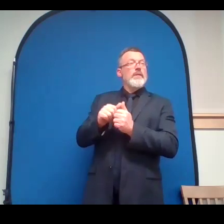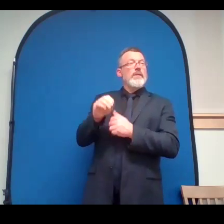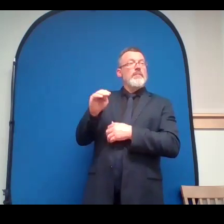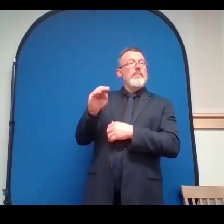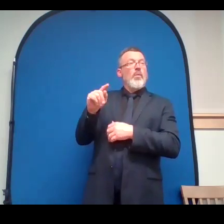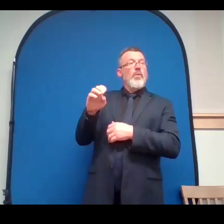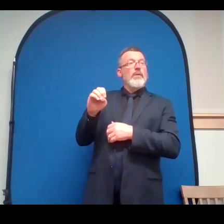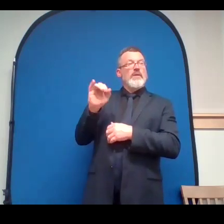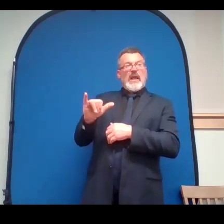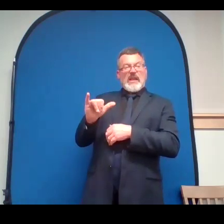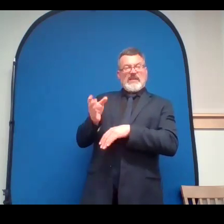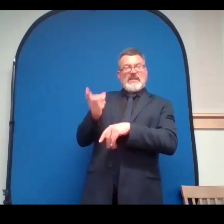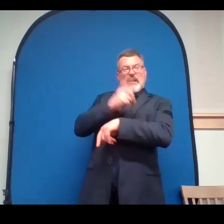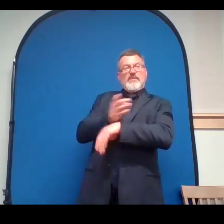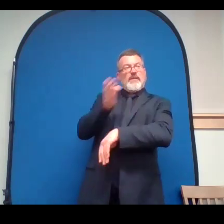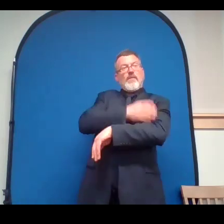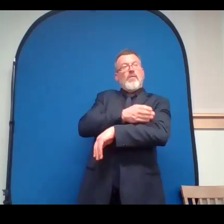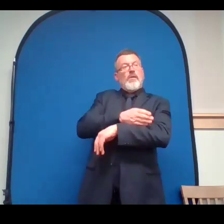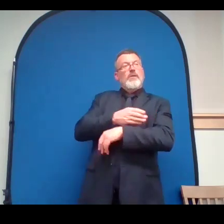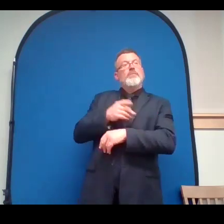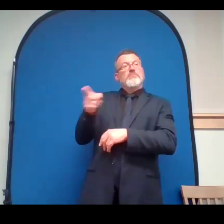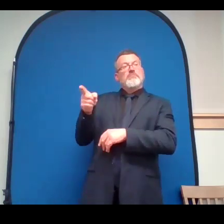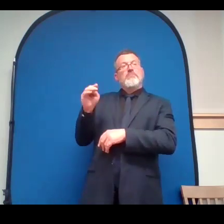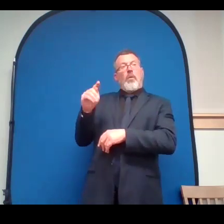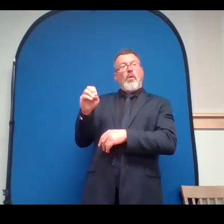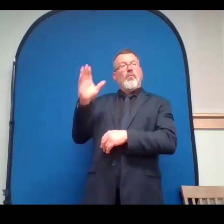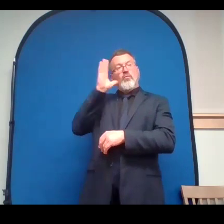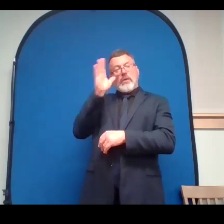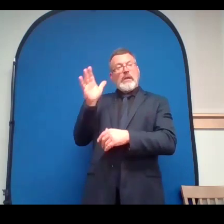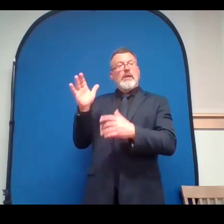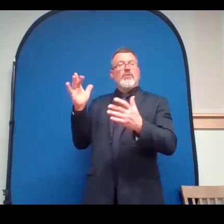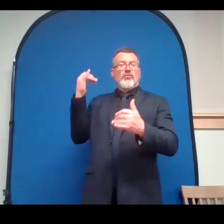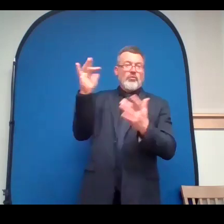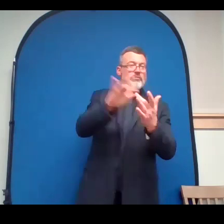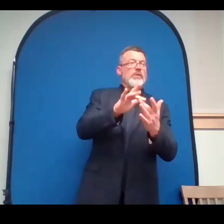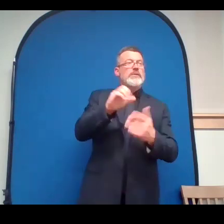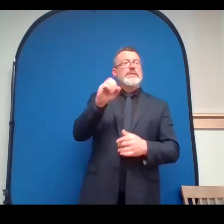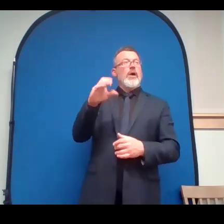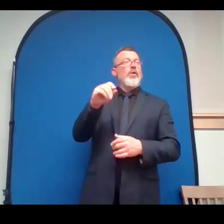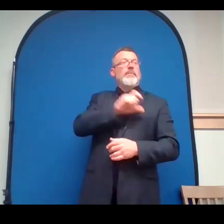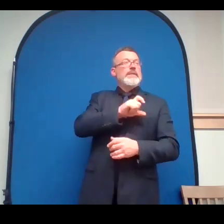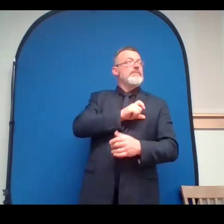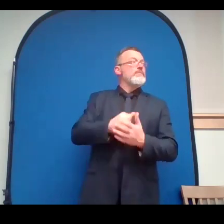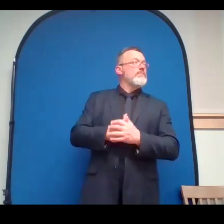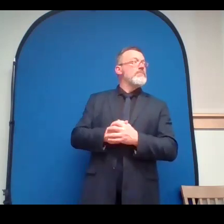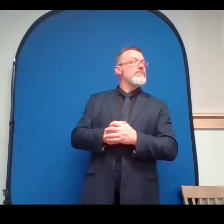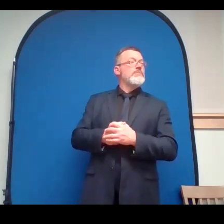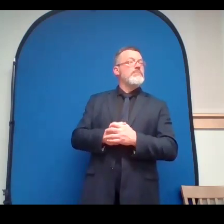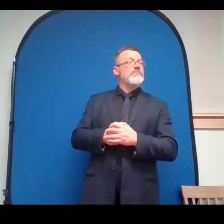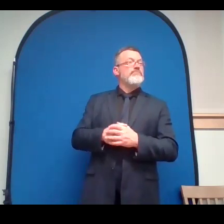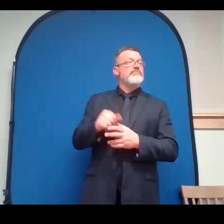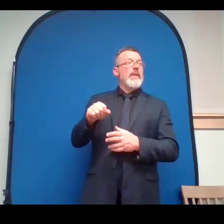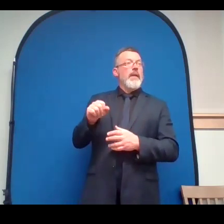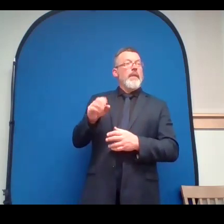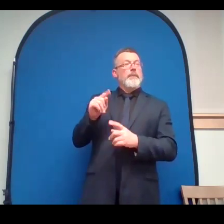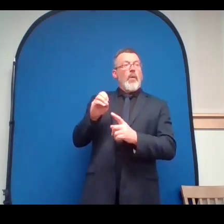Police Department be notified, sir. By Mo? Yes, sir. Okay. And then you know the